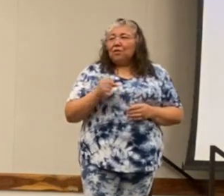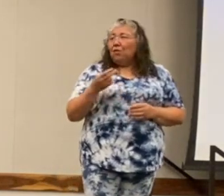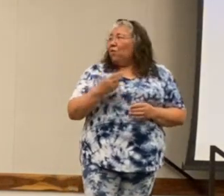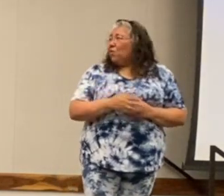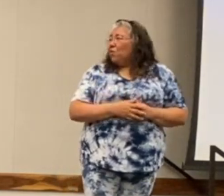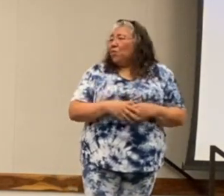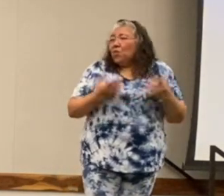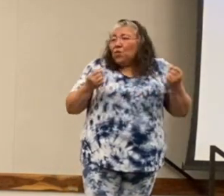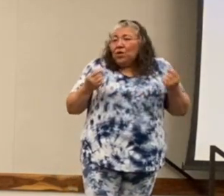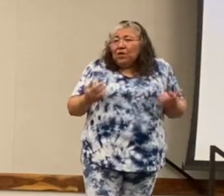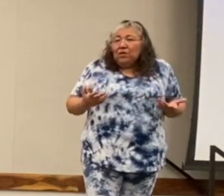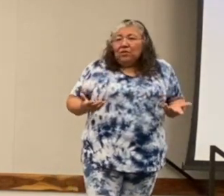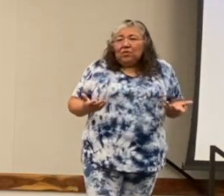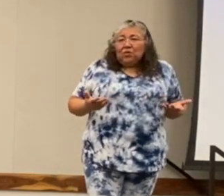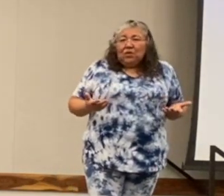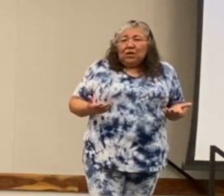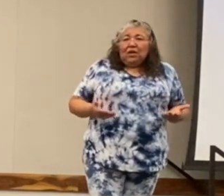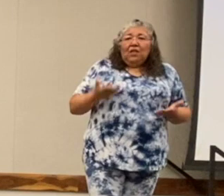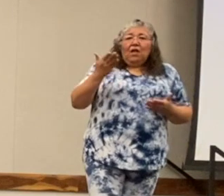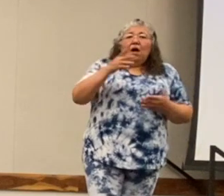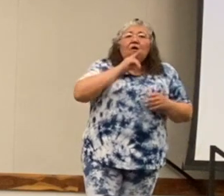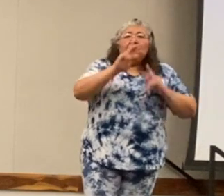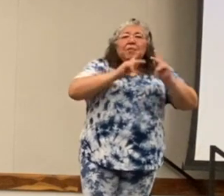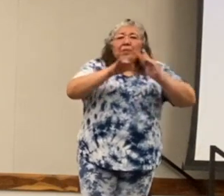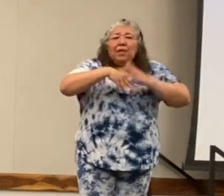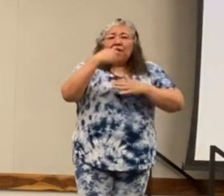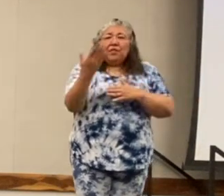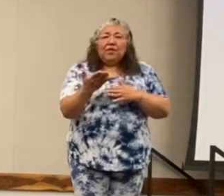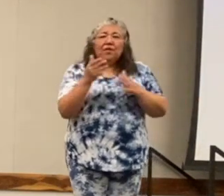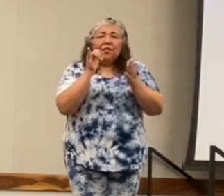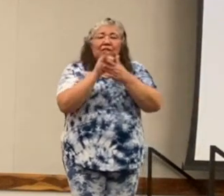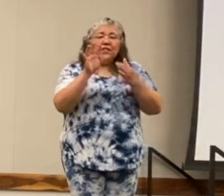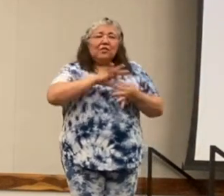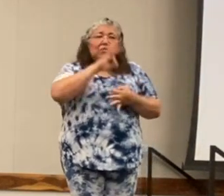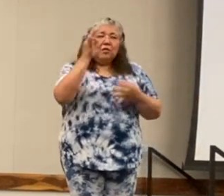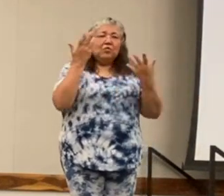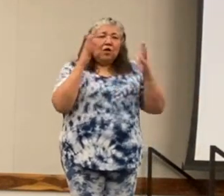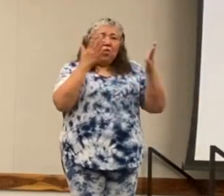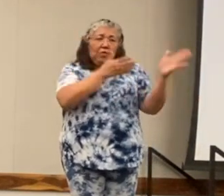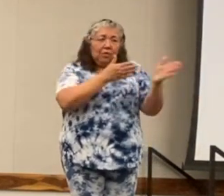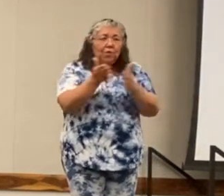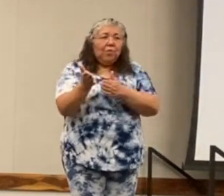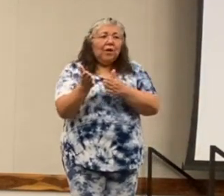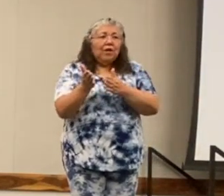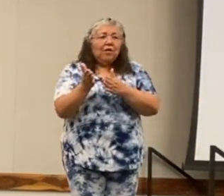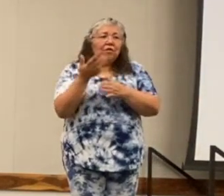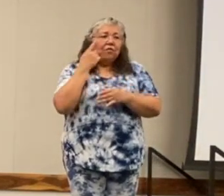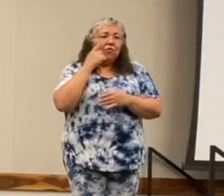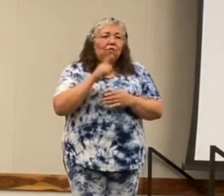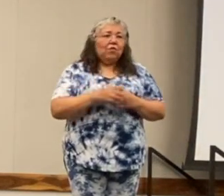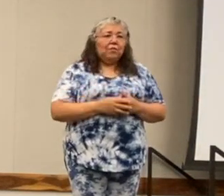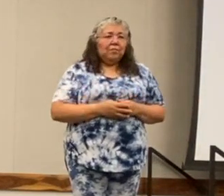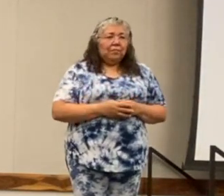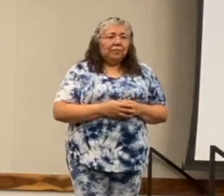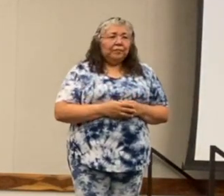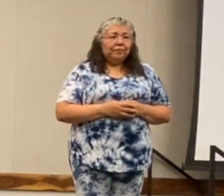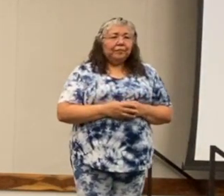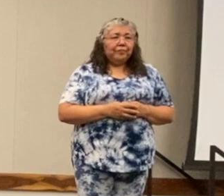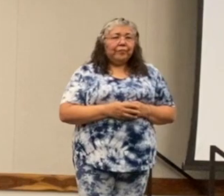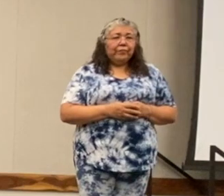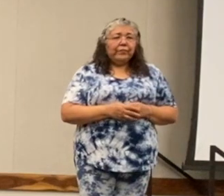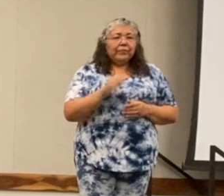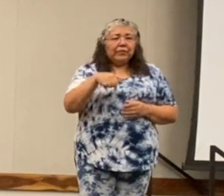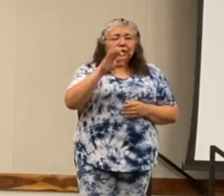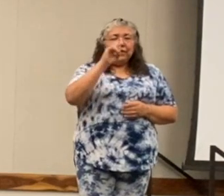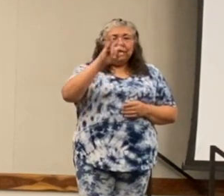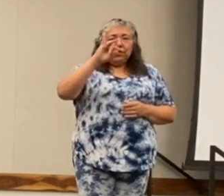What are they going to do, right? There are people out there whom the Spirit has already prepared you for. And like this